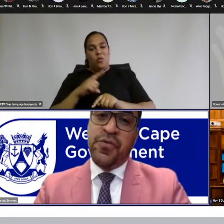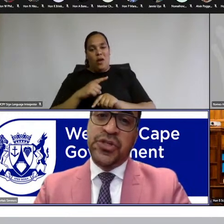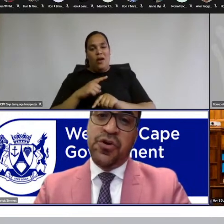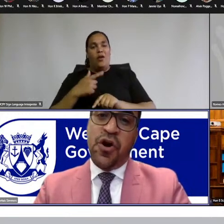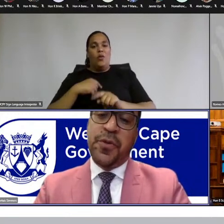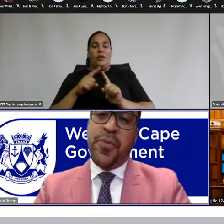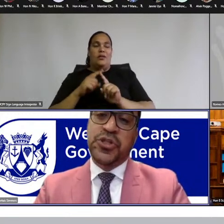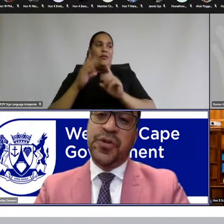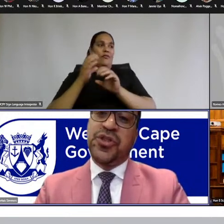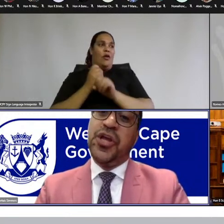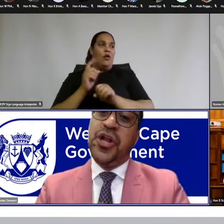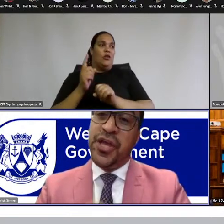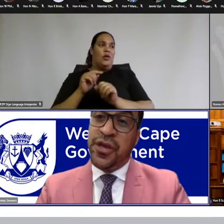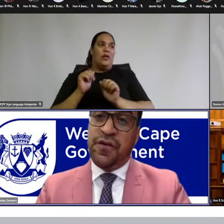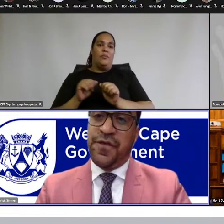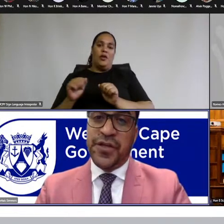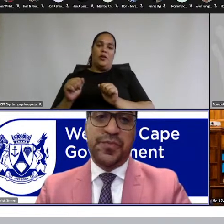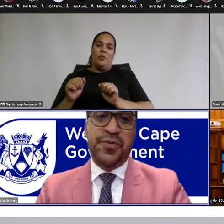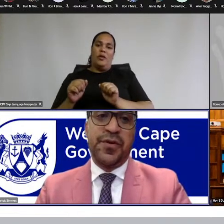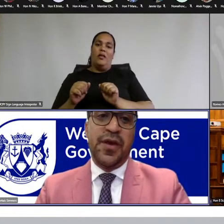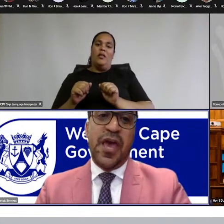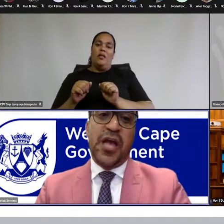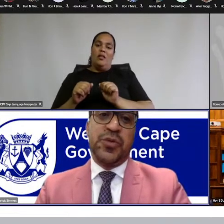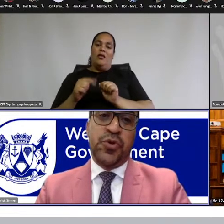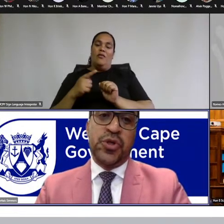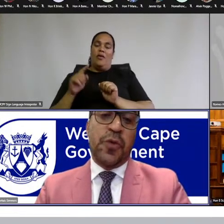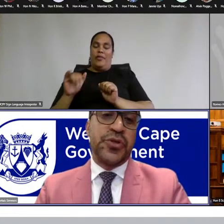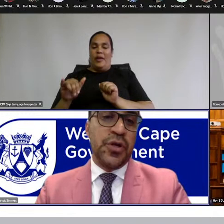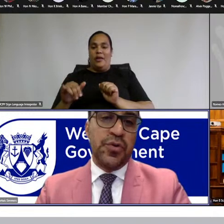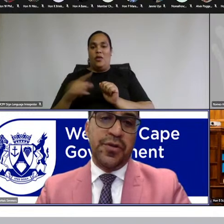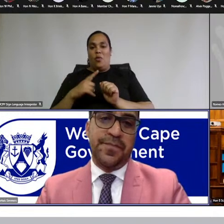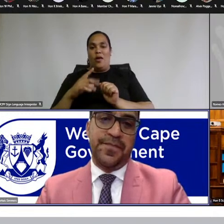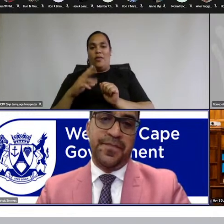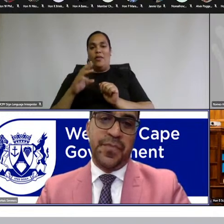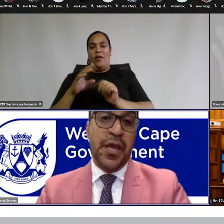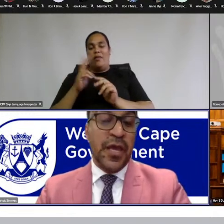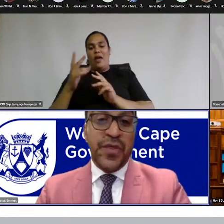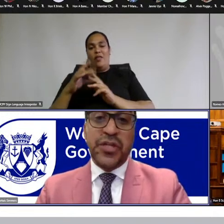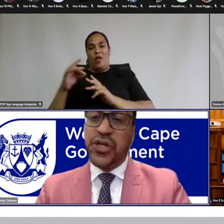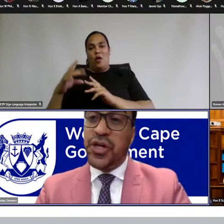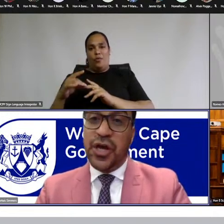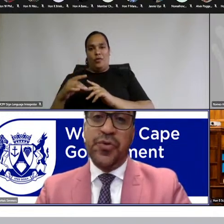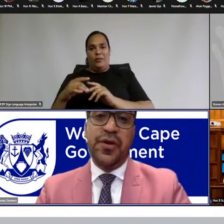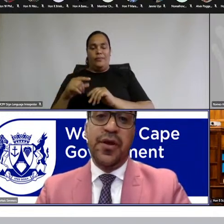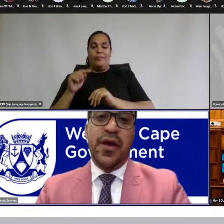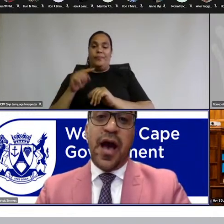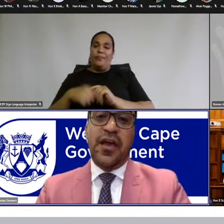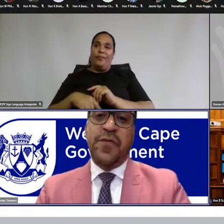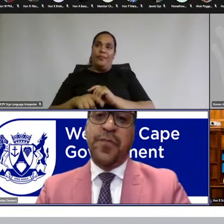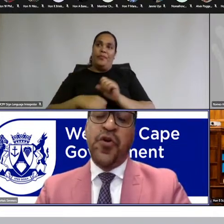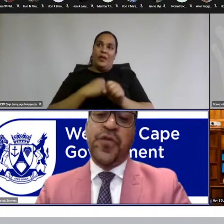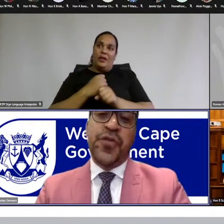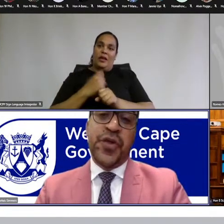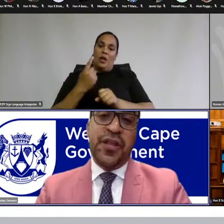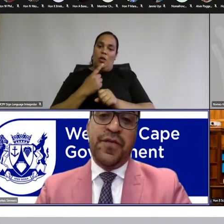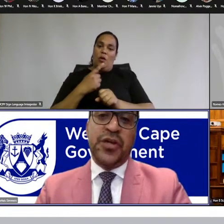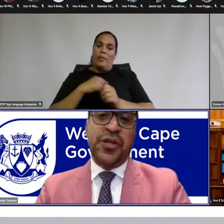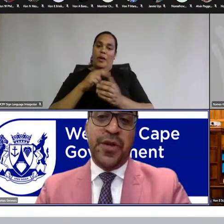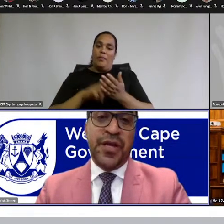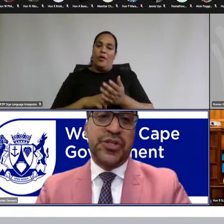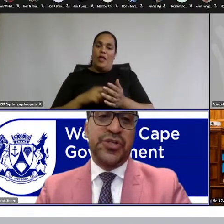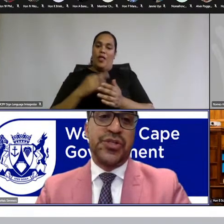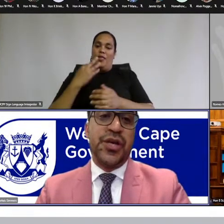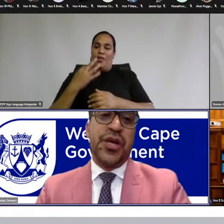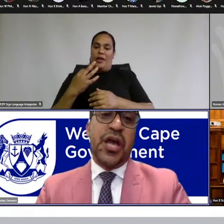are also focusing on the possible delinking of FLISP as a mortgage option only. In this year alone, I have approved 3